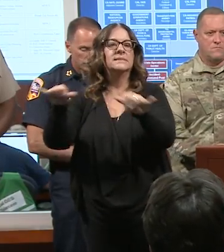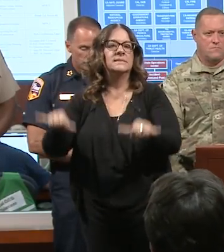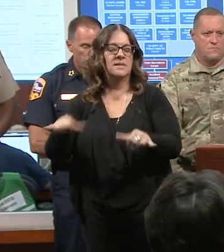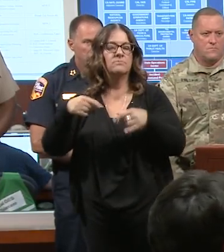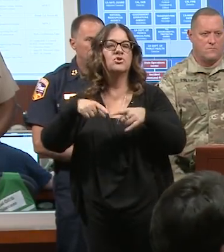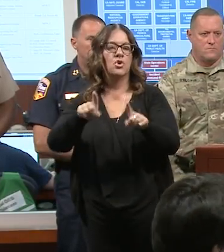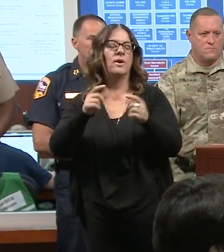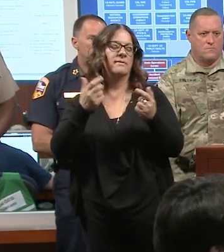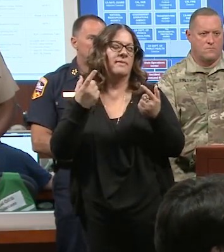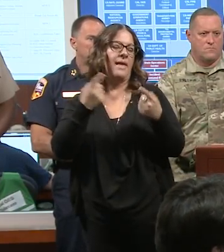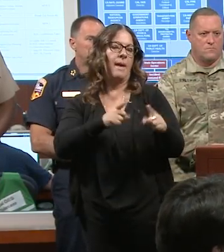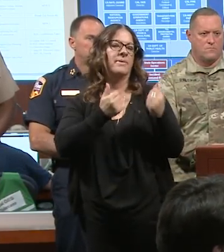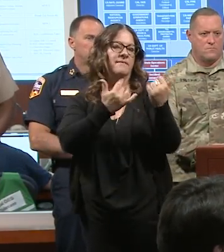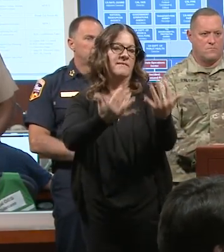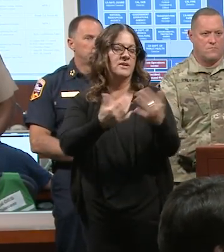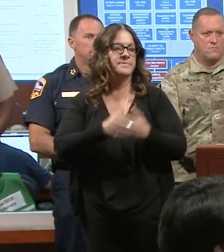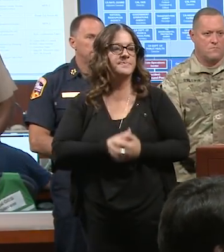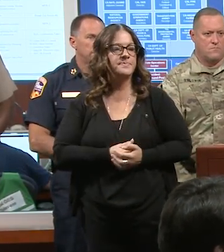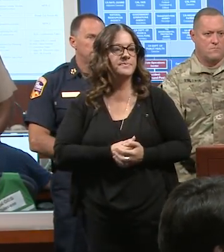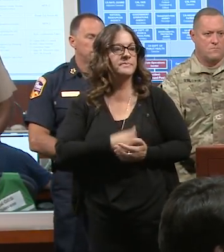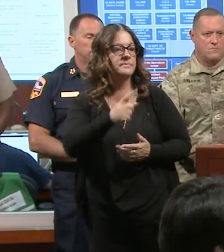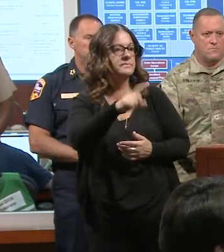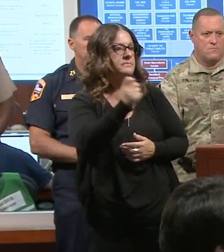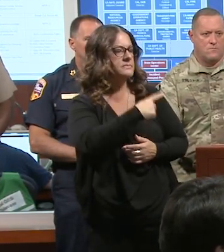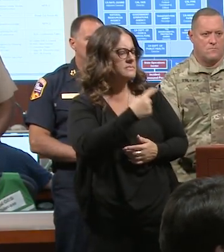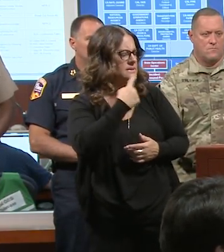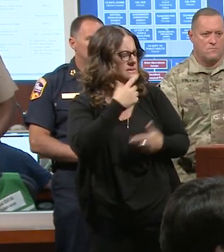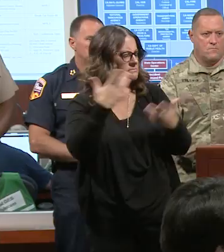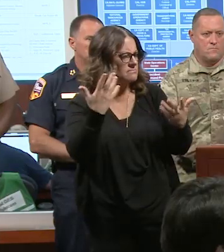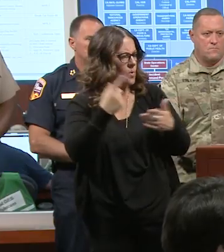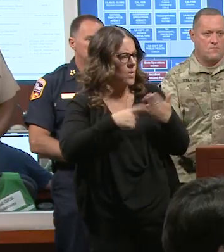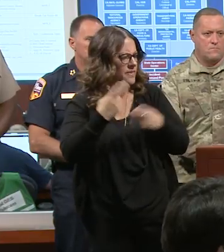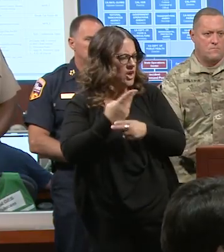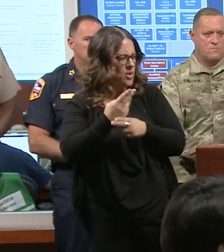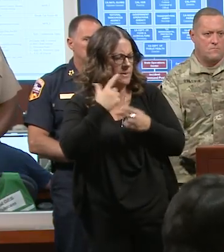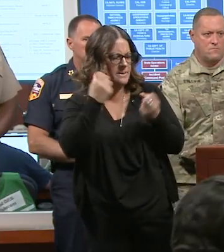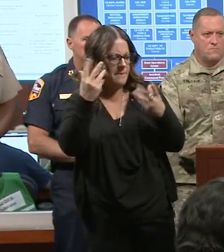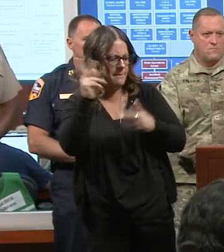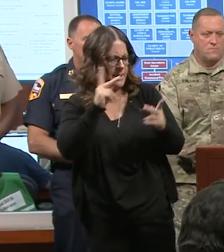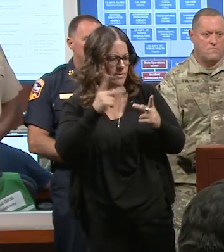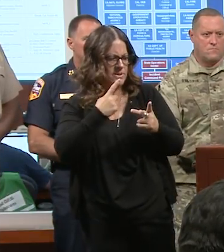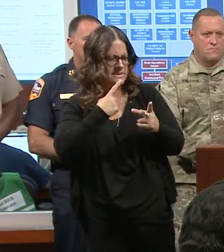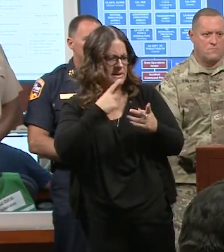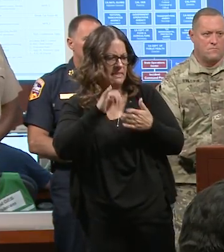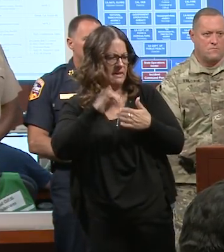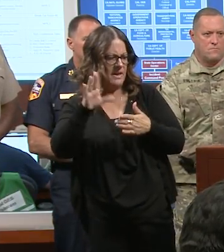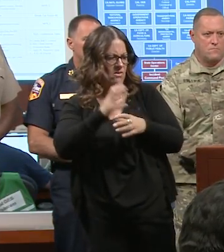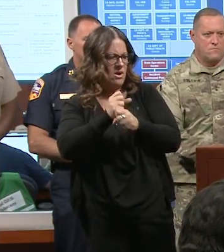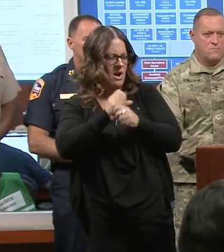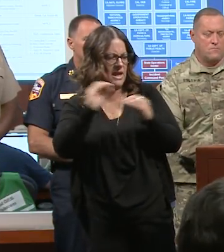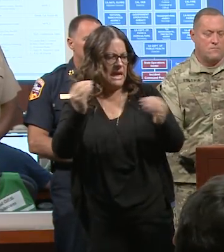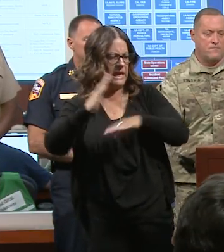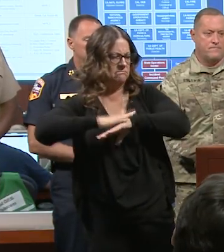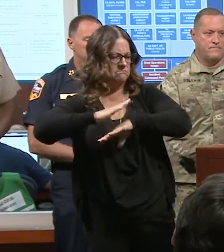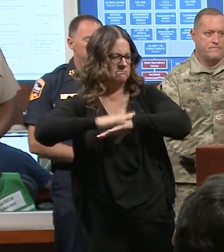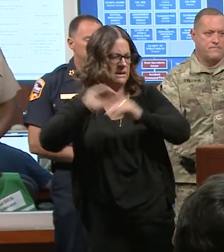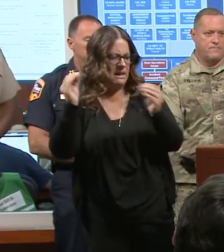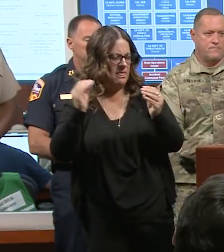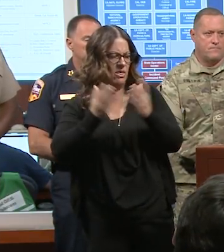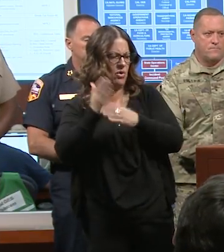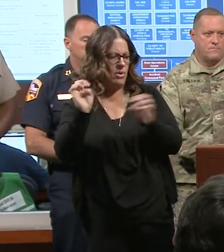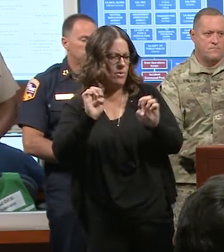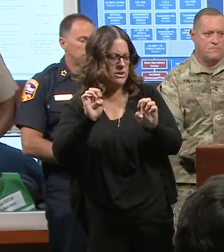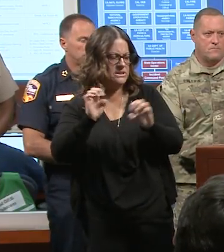set of fires. What was used? Did they send out emergency alerts to phones? Because people were saying they didn't get anything. They weren't told through an emergency alert system that